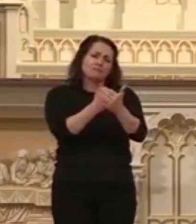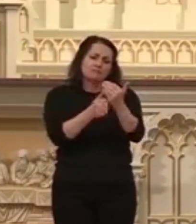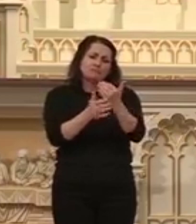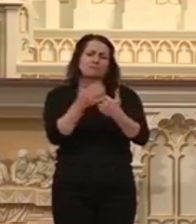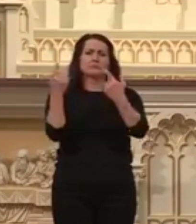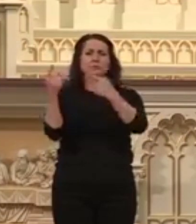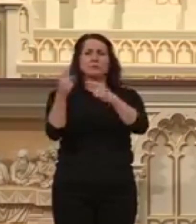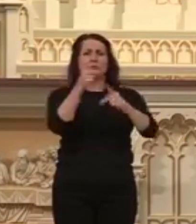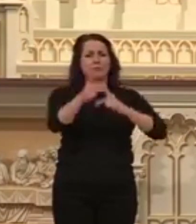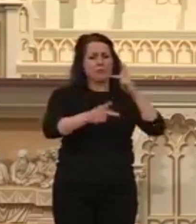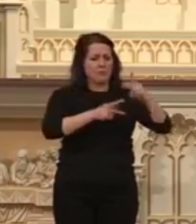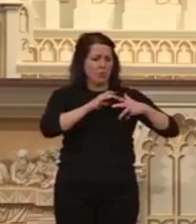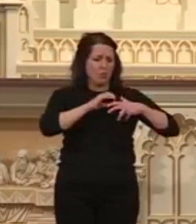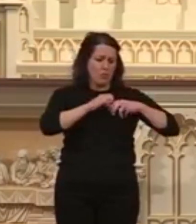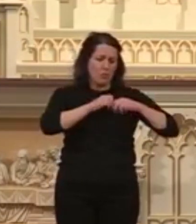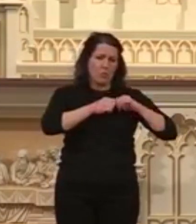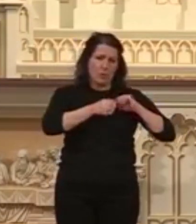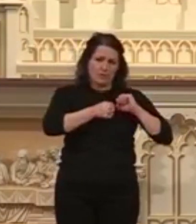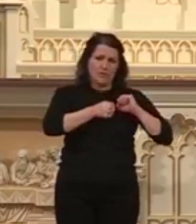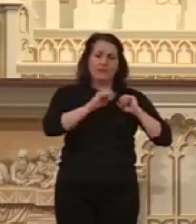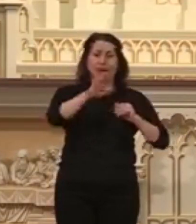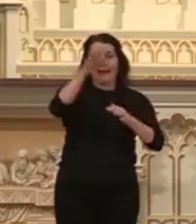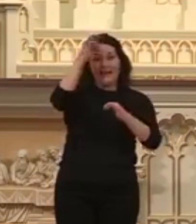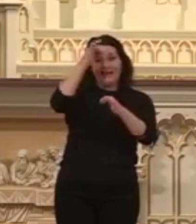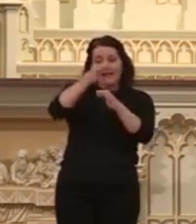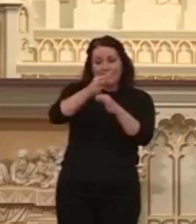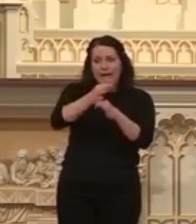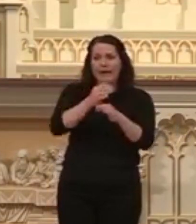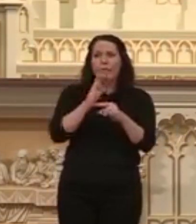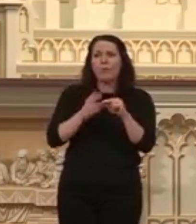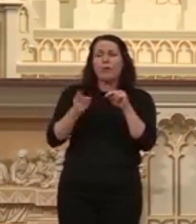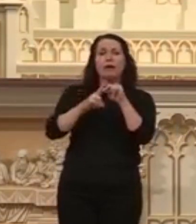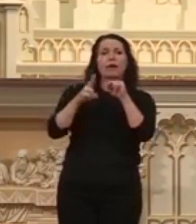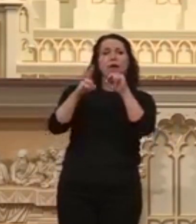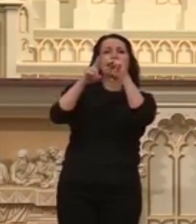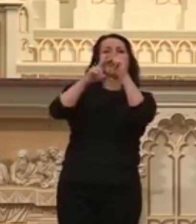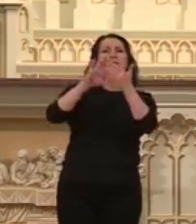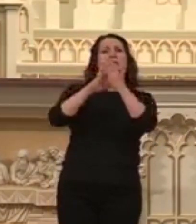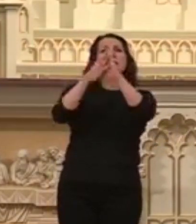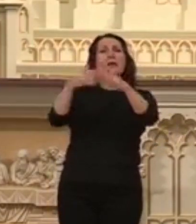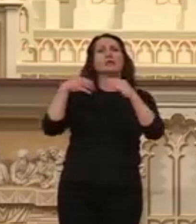holy faith increase, and everlasting redemption be